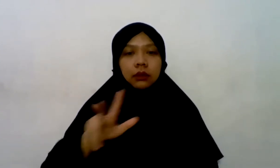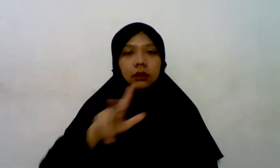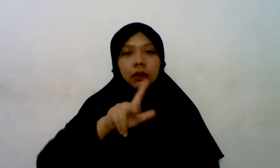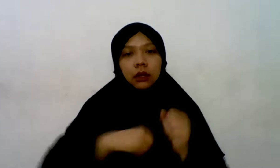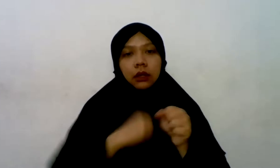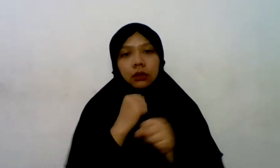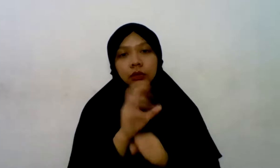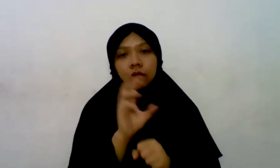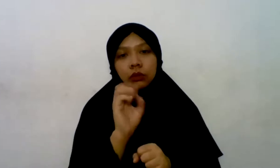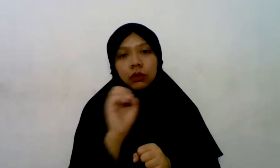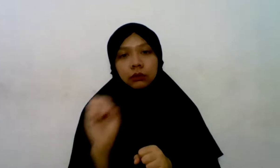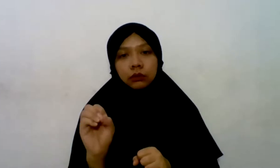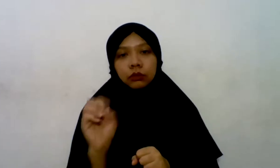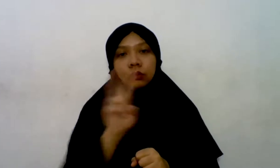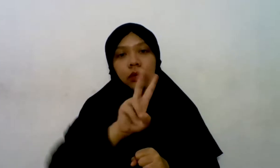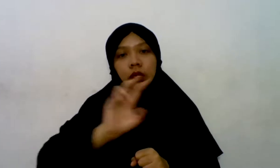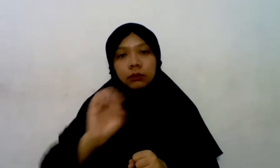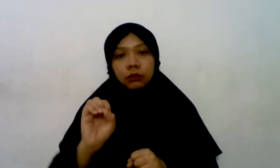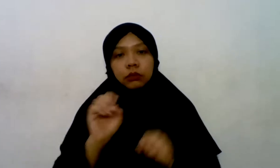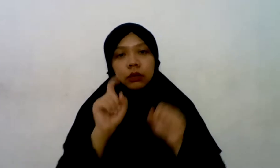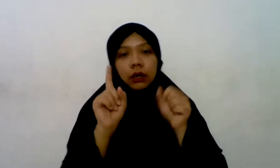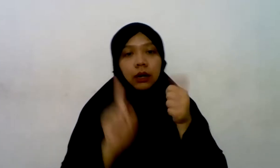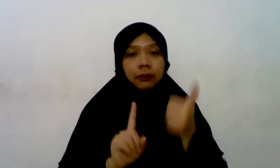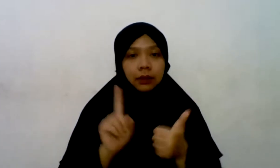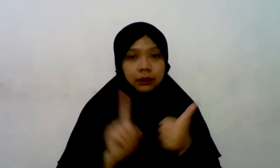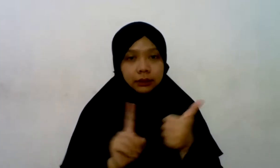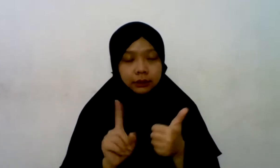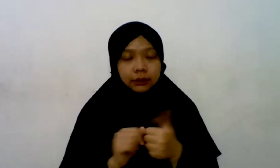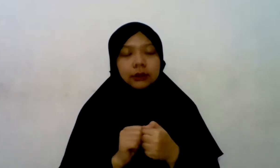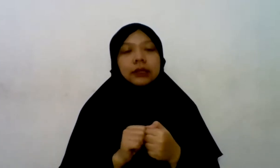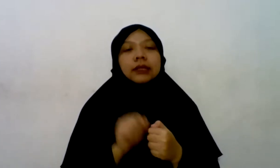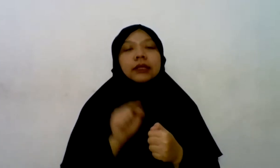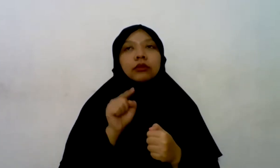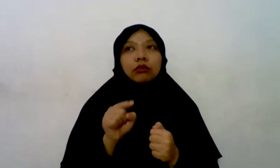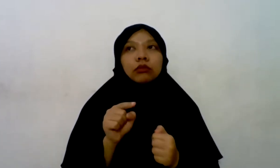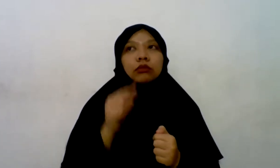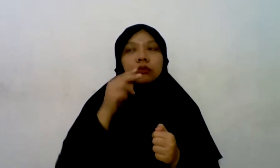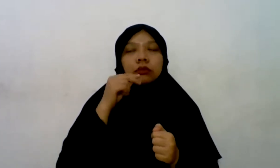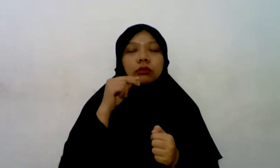8 2016, which is actually that the local government and also